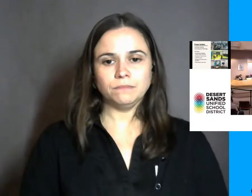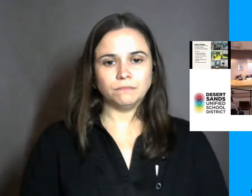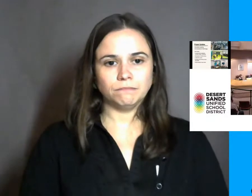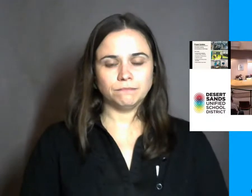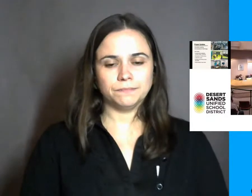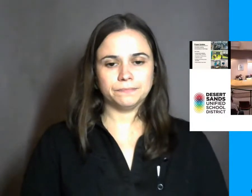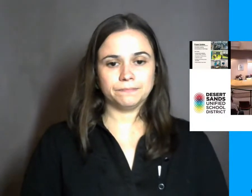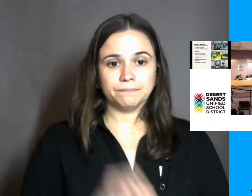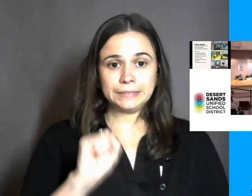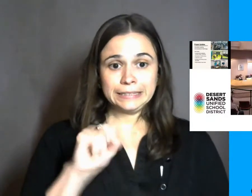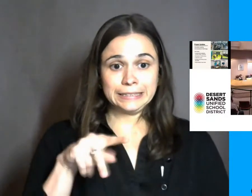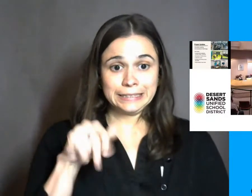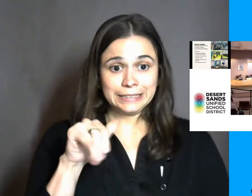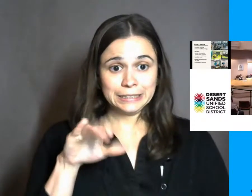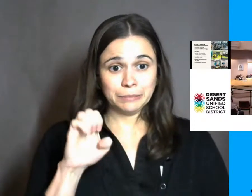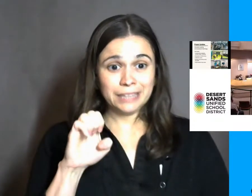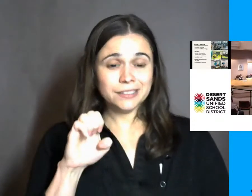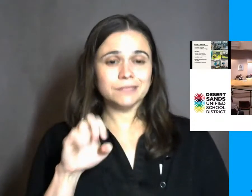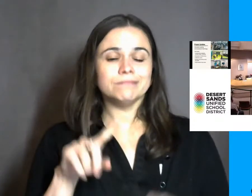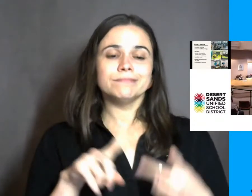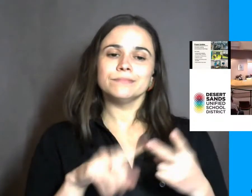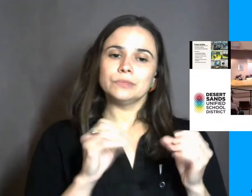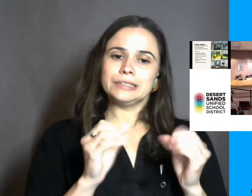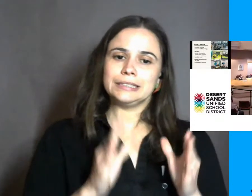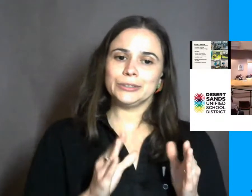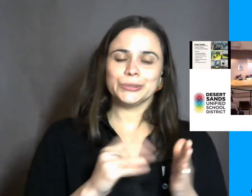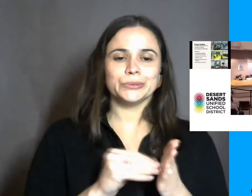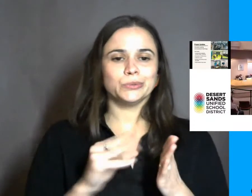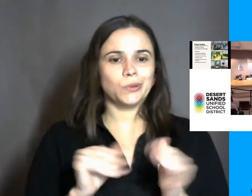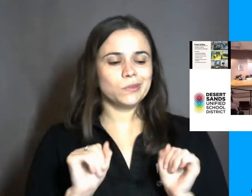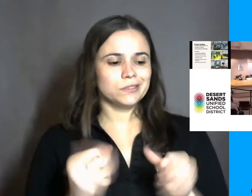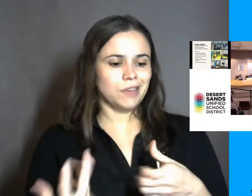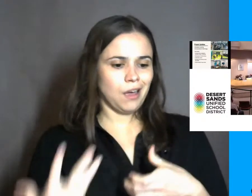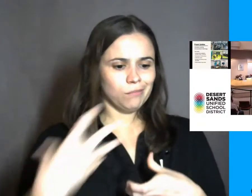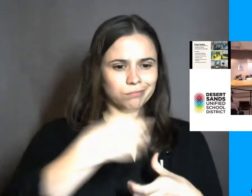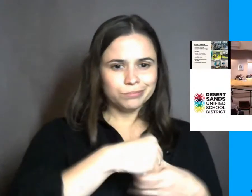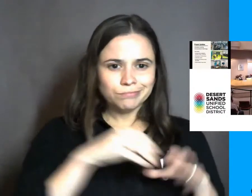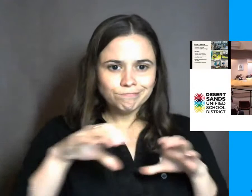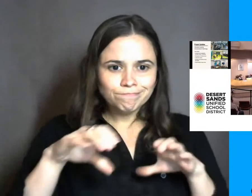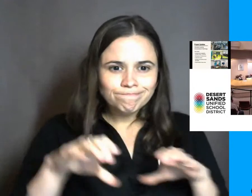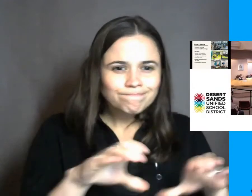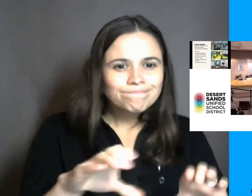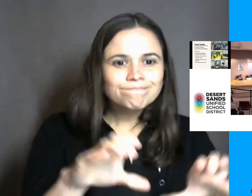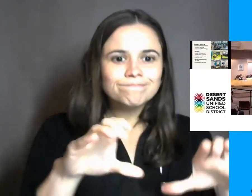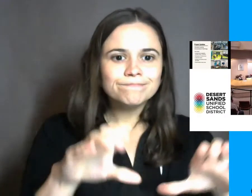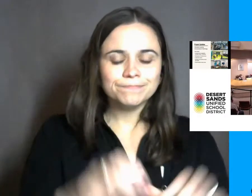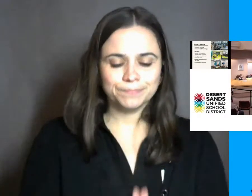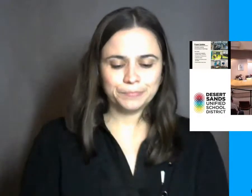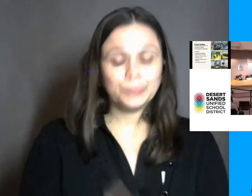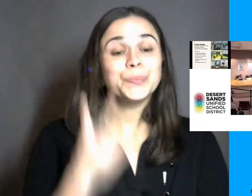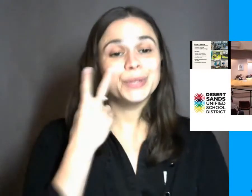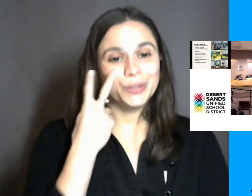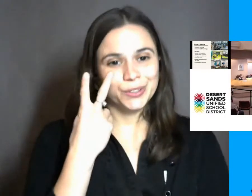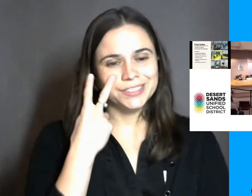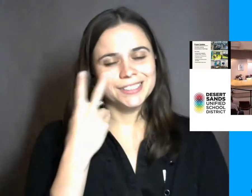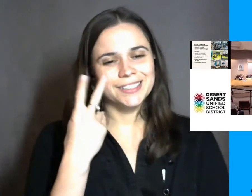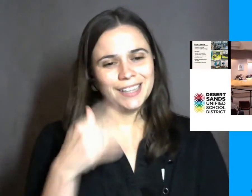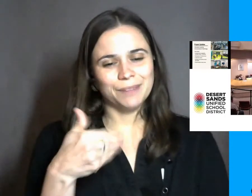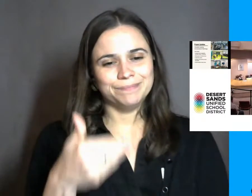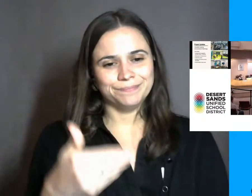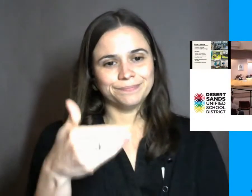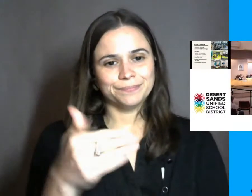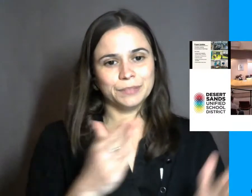for teachers, but the students have participation in that. And so you're going to see that in some of the plans that we'll show you tonight. The